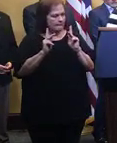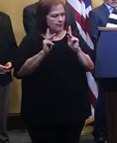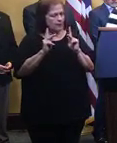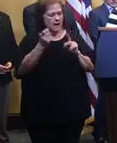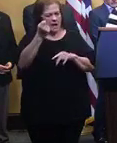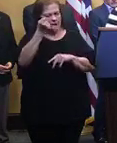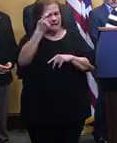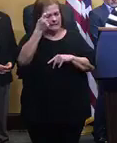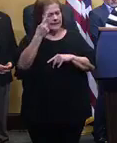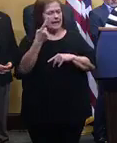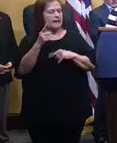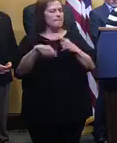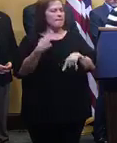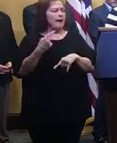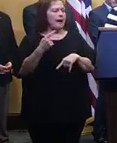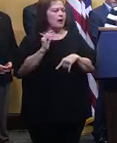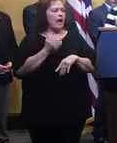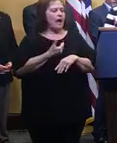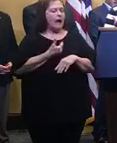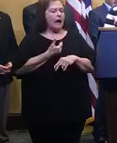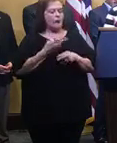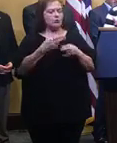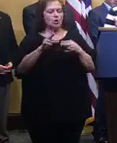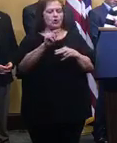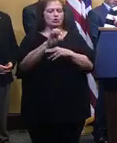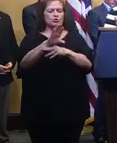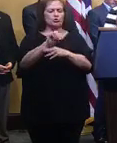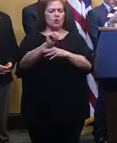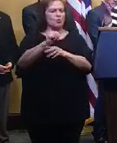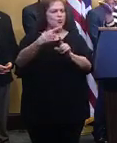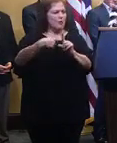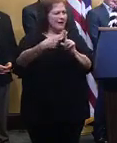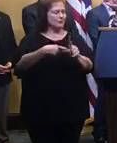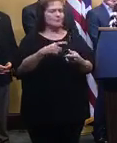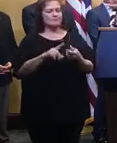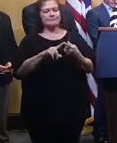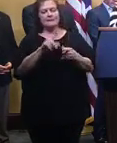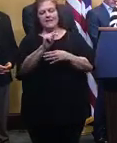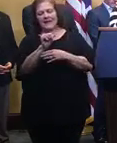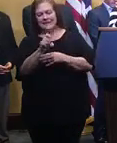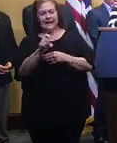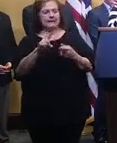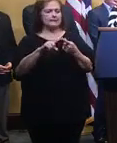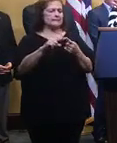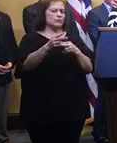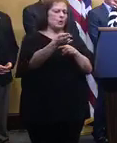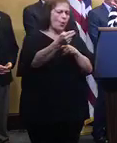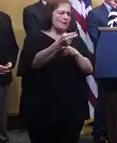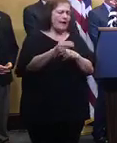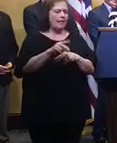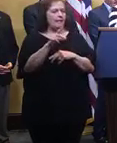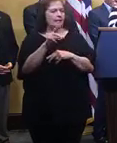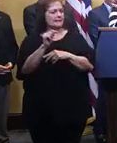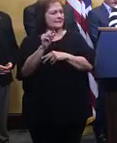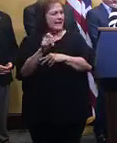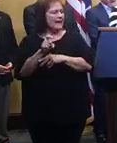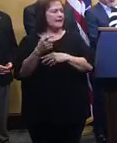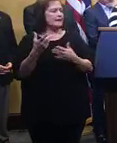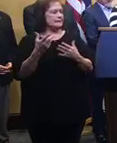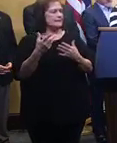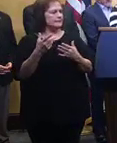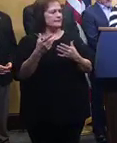rental, where visitors will pay their tax associated the same that hotels pay. Short-term rental visitors will